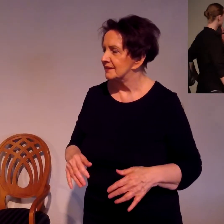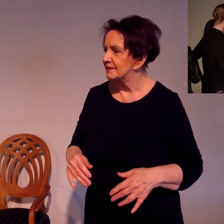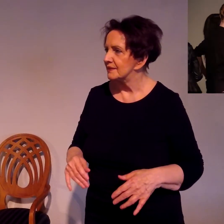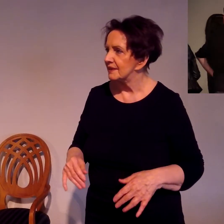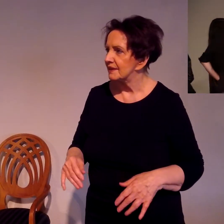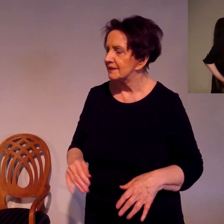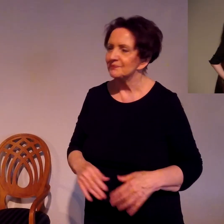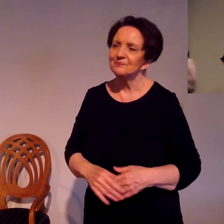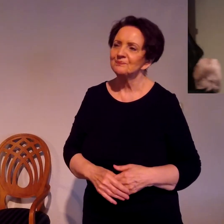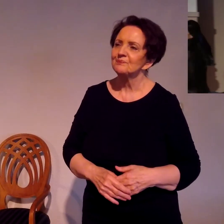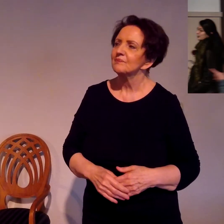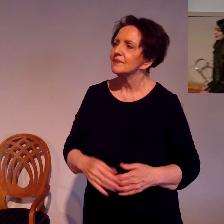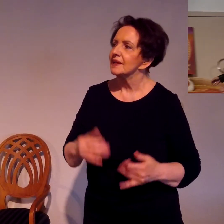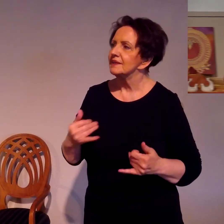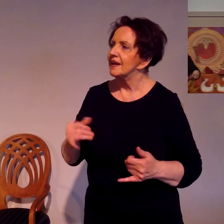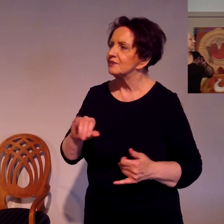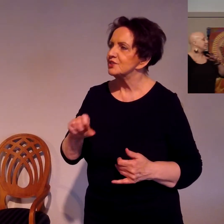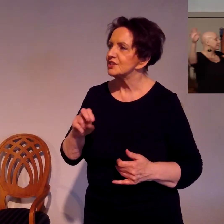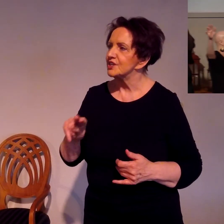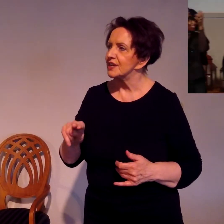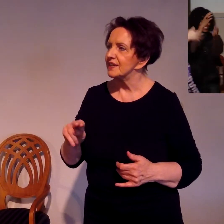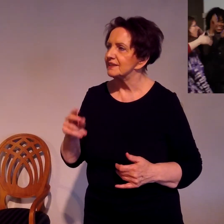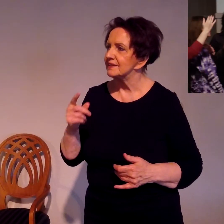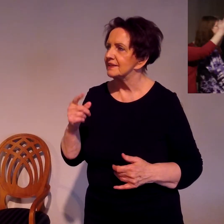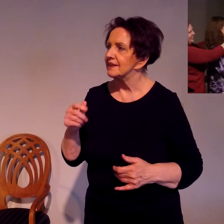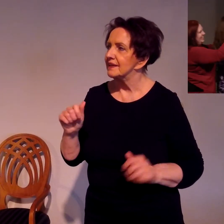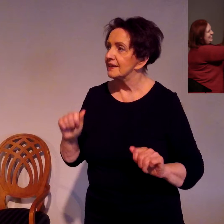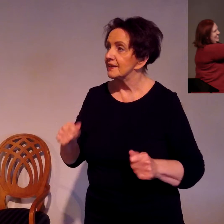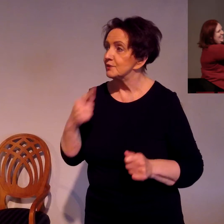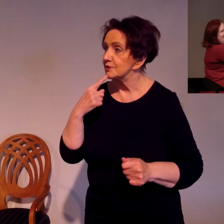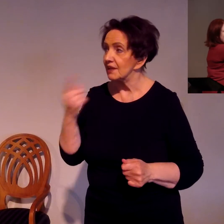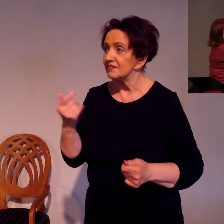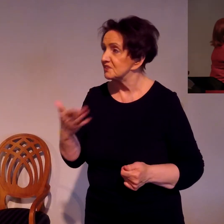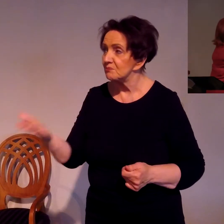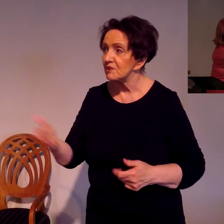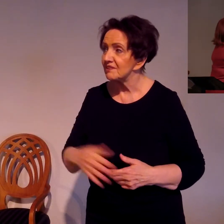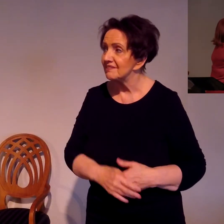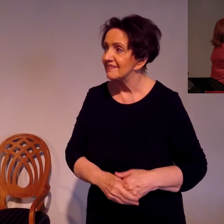Okay, now Jen, could you tell her something?